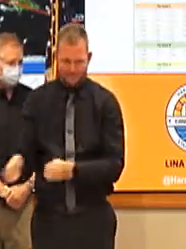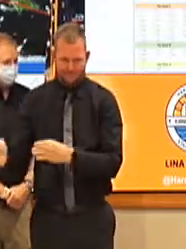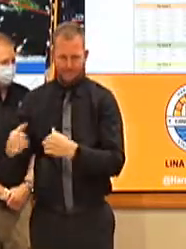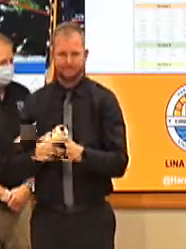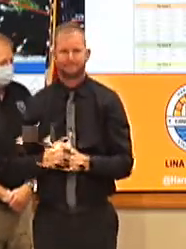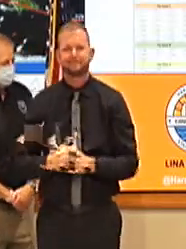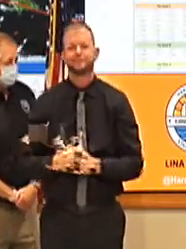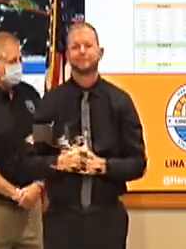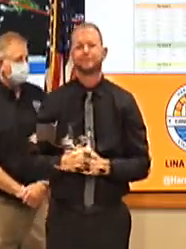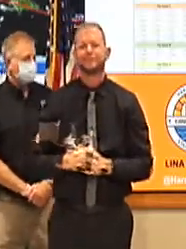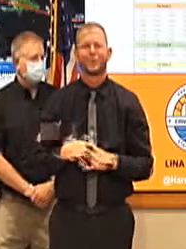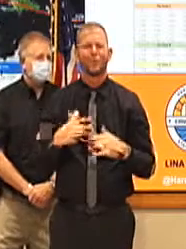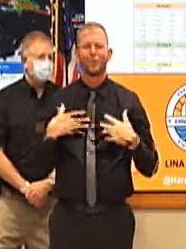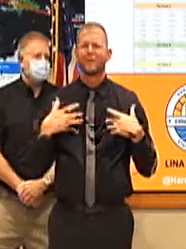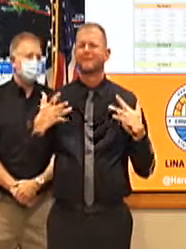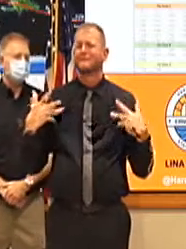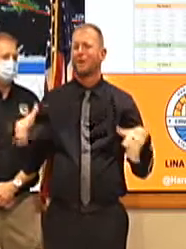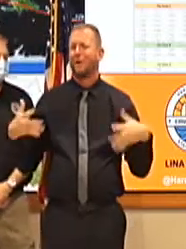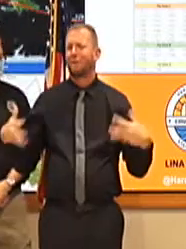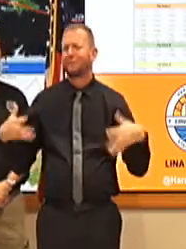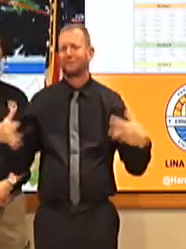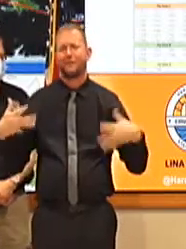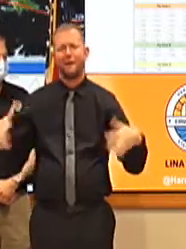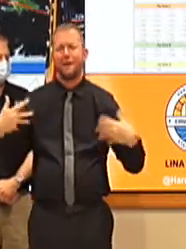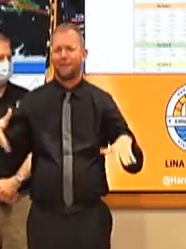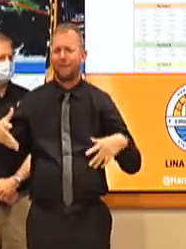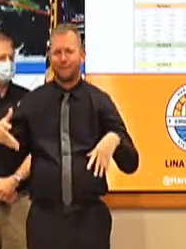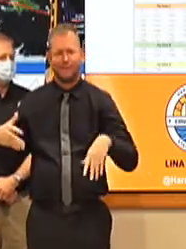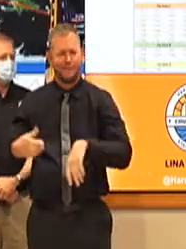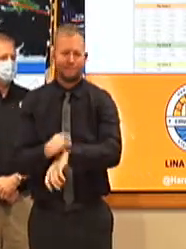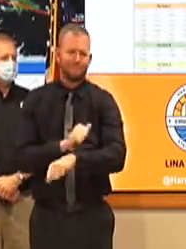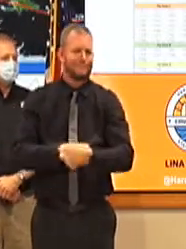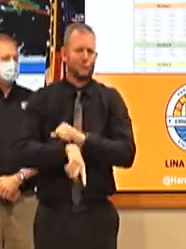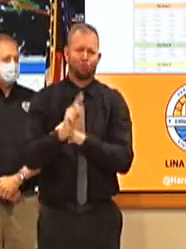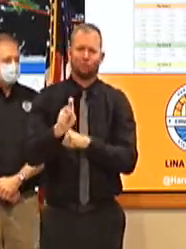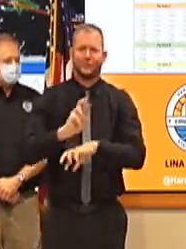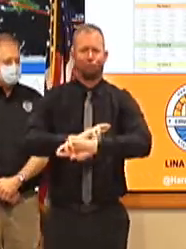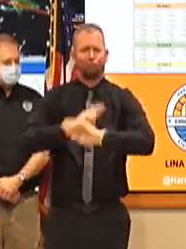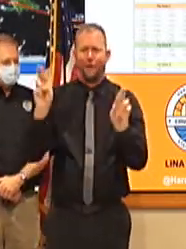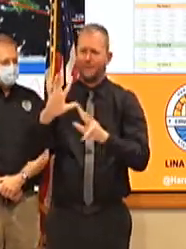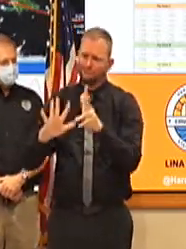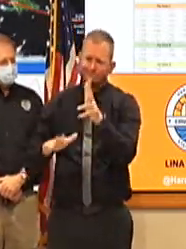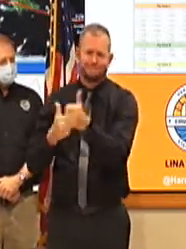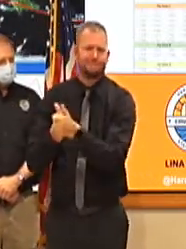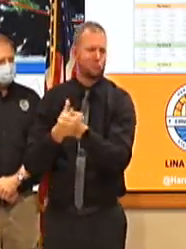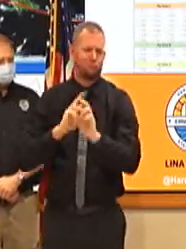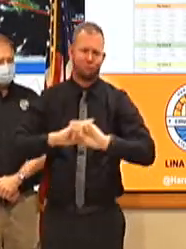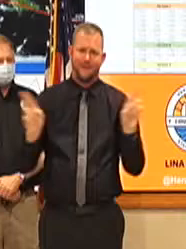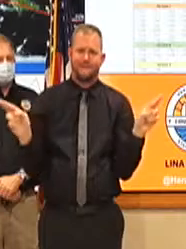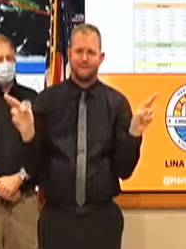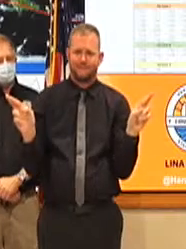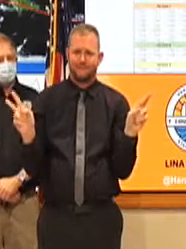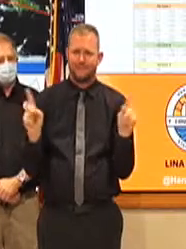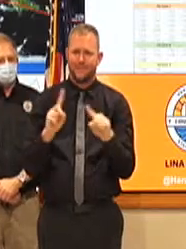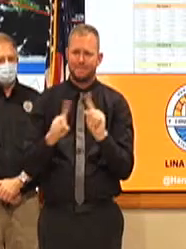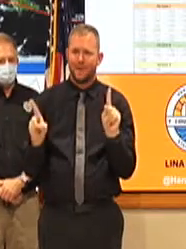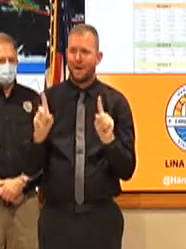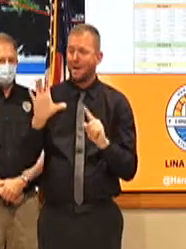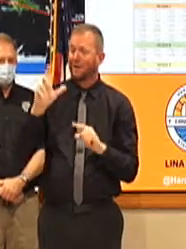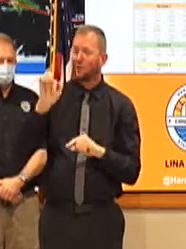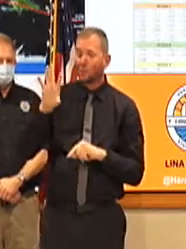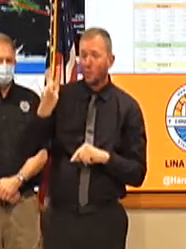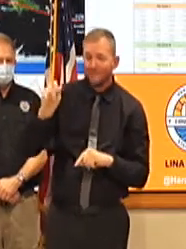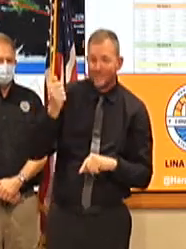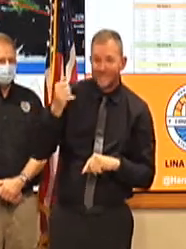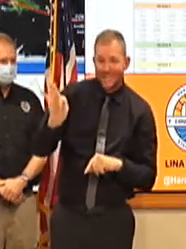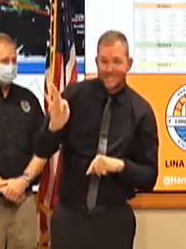game, because because of COVID and the fact that people have lost their jobs, been furloughed, there are food,